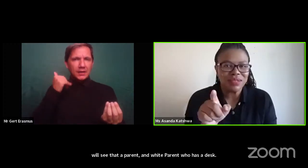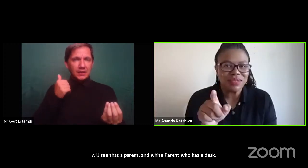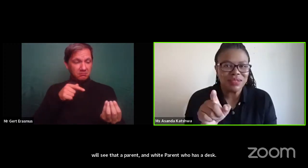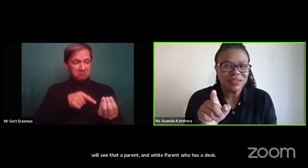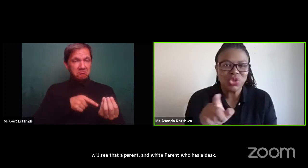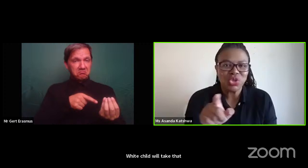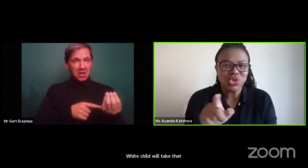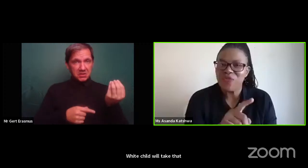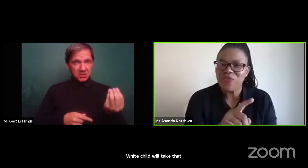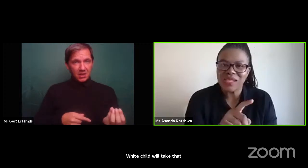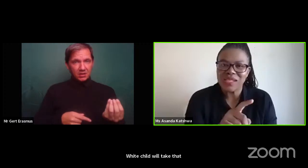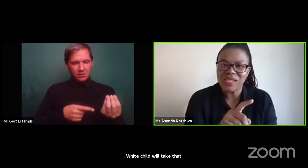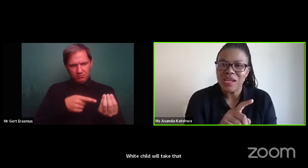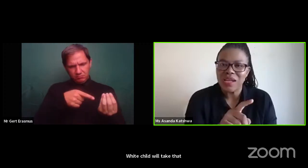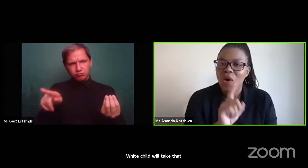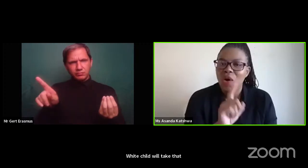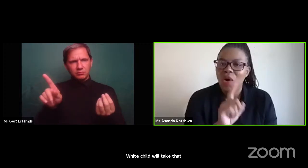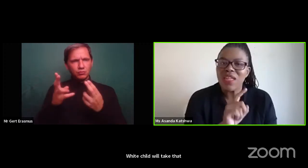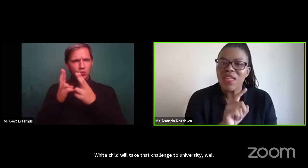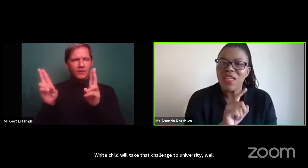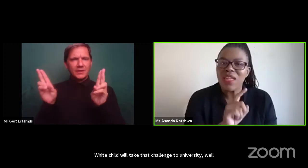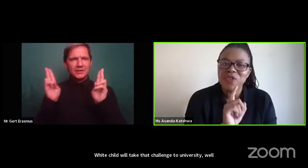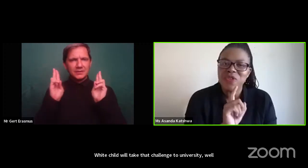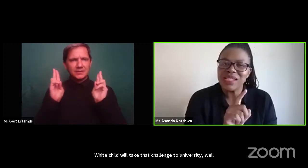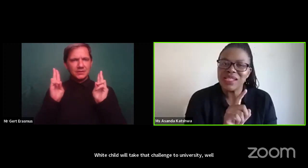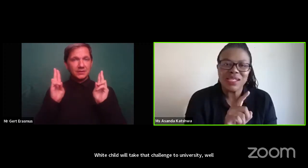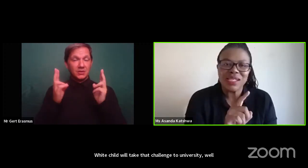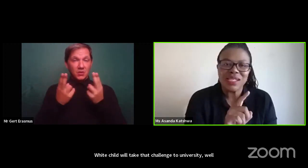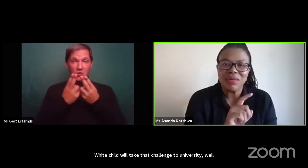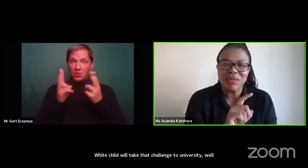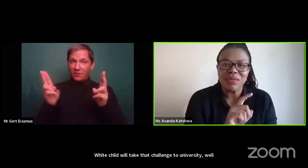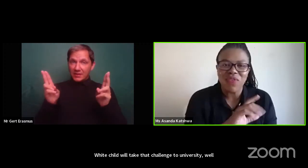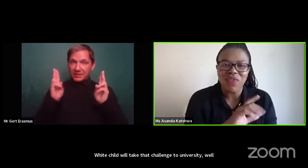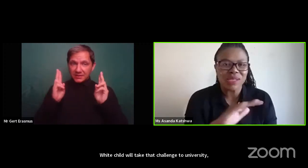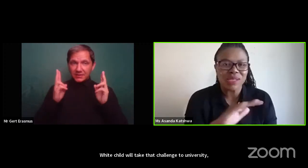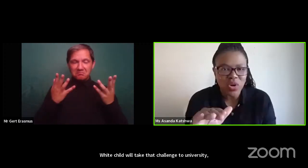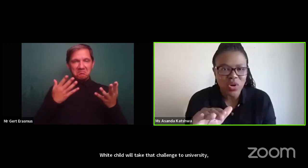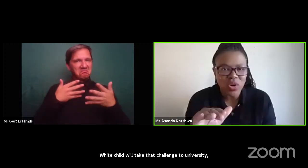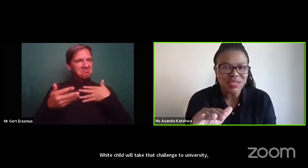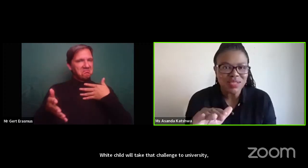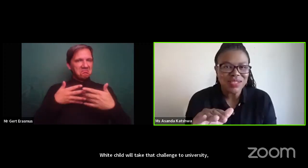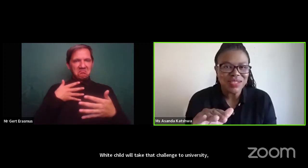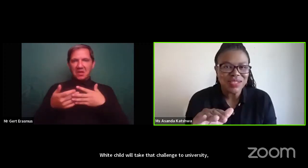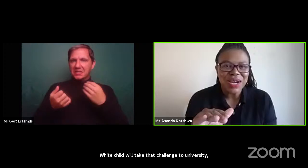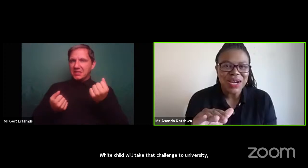child to university, whether the university provides support